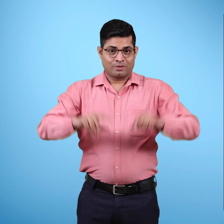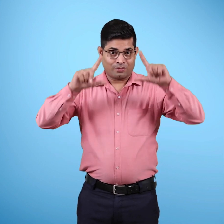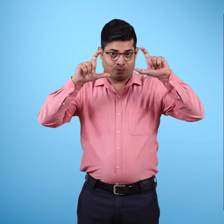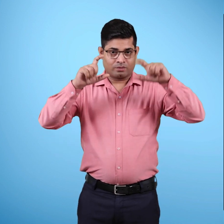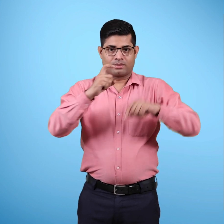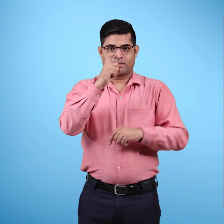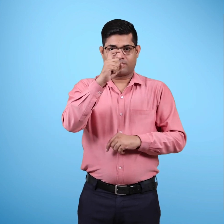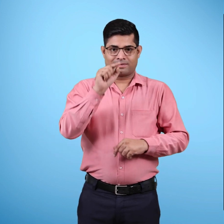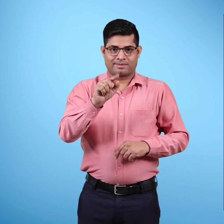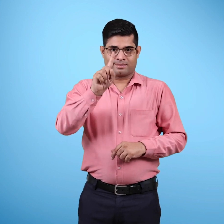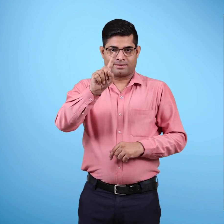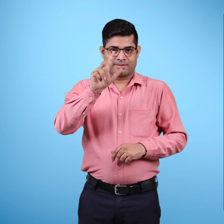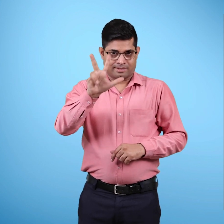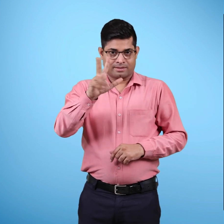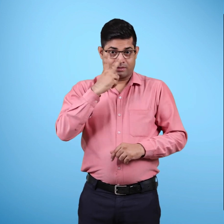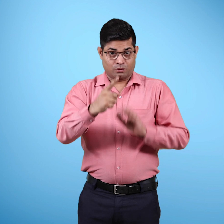Figure 7.18.